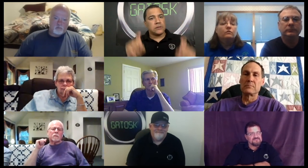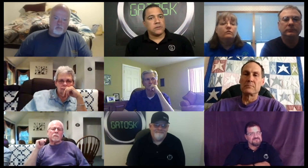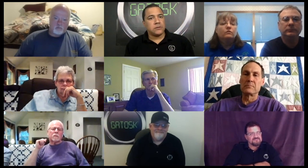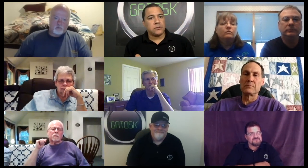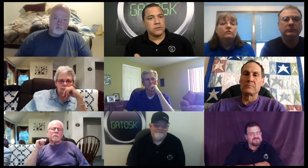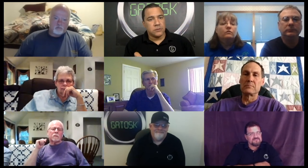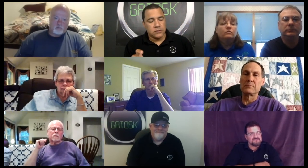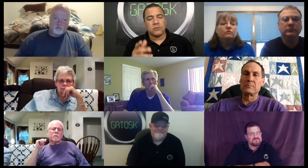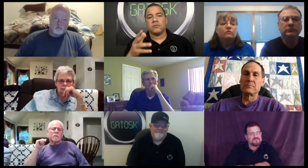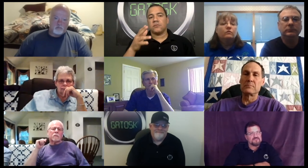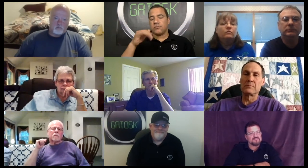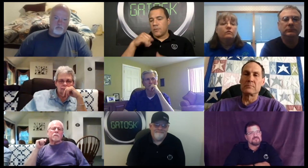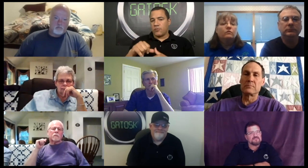distributors to take a test.